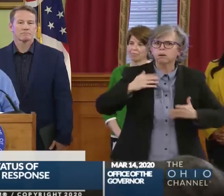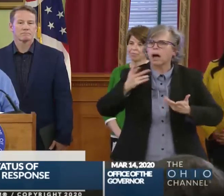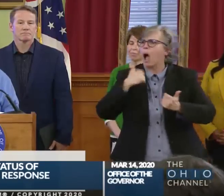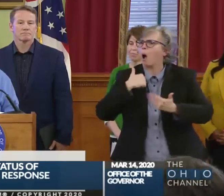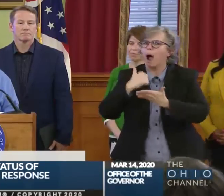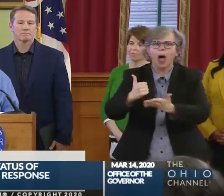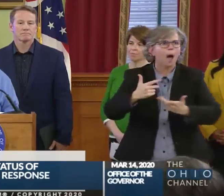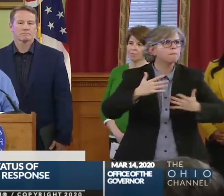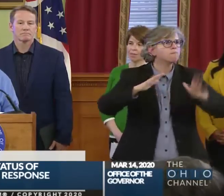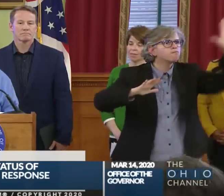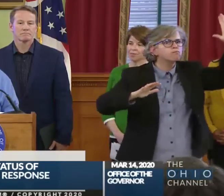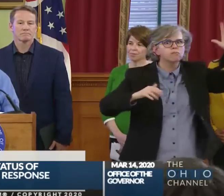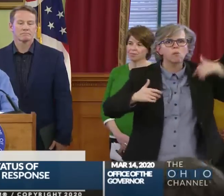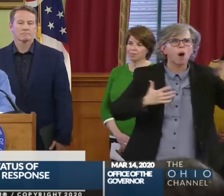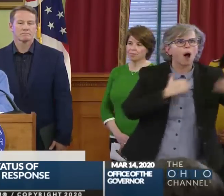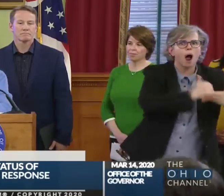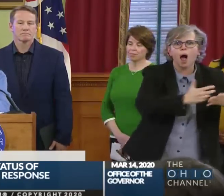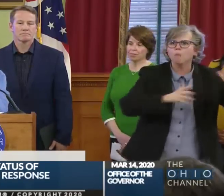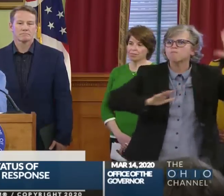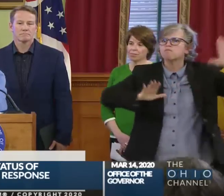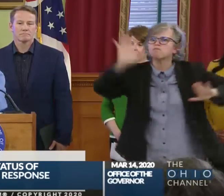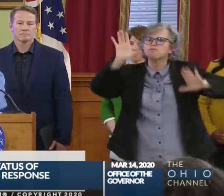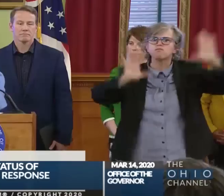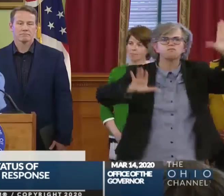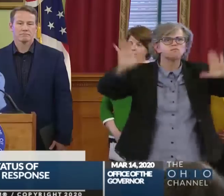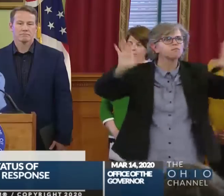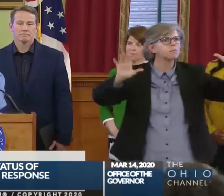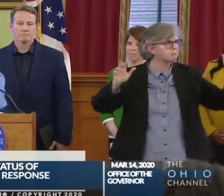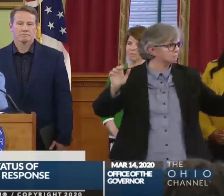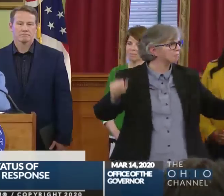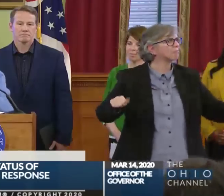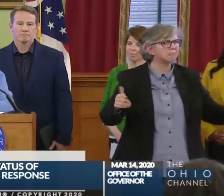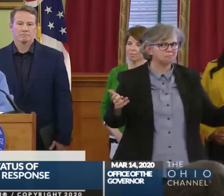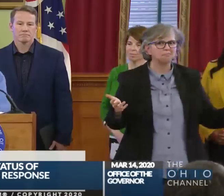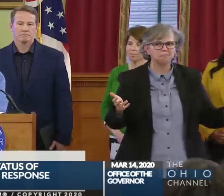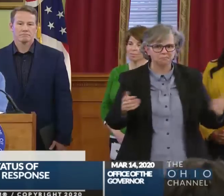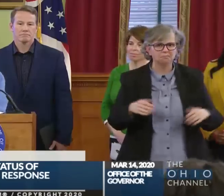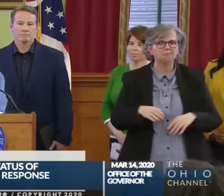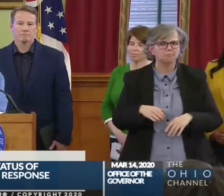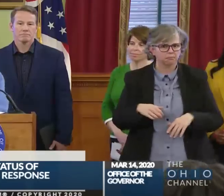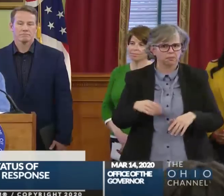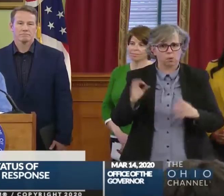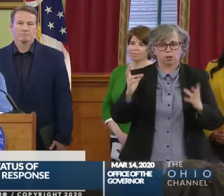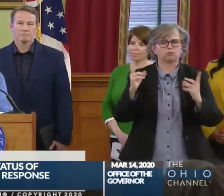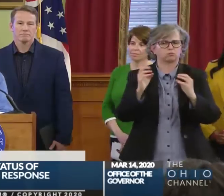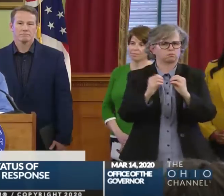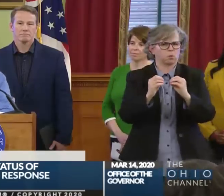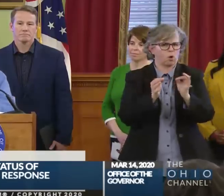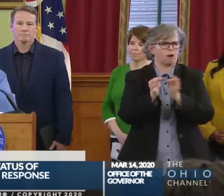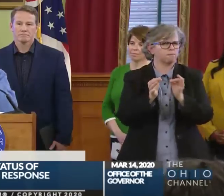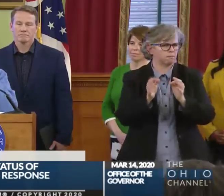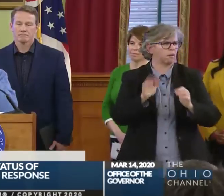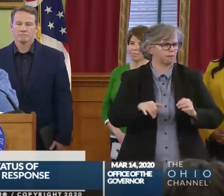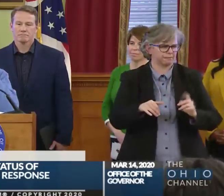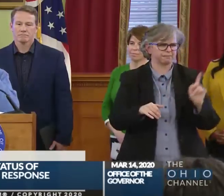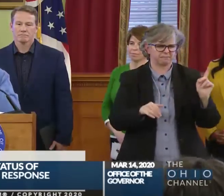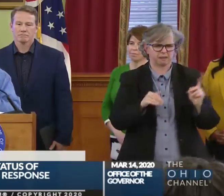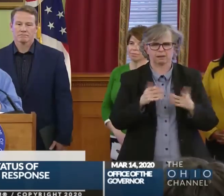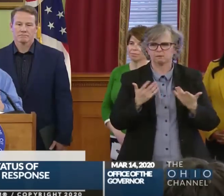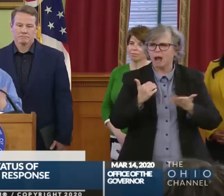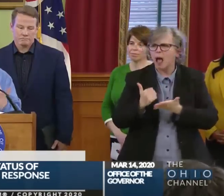moment Lieutenant Governor to talk a little bit about that. We'll have more as we move